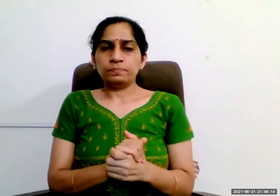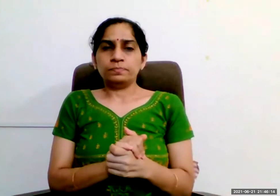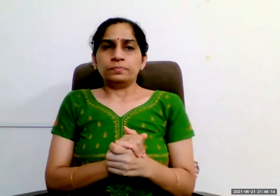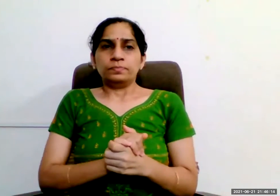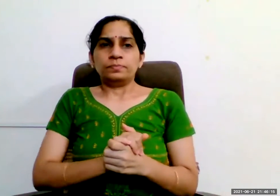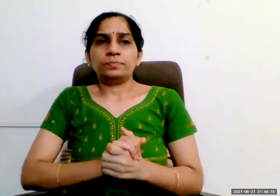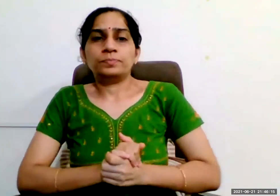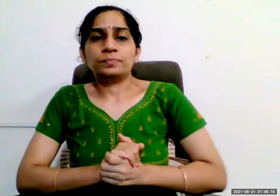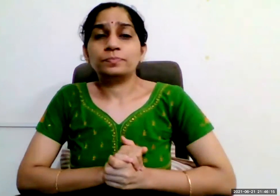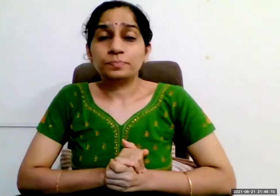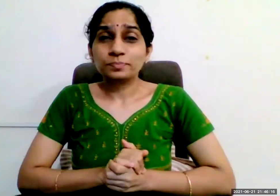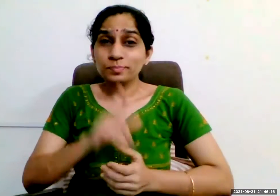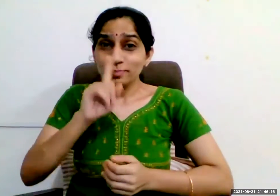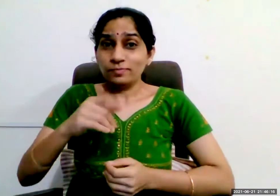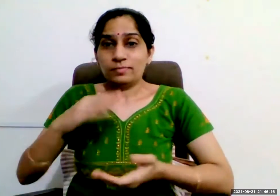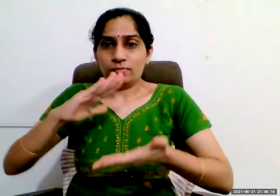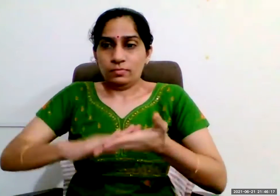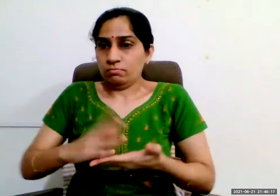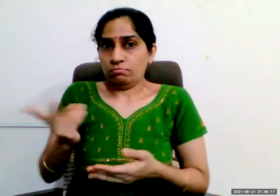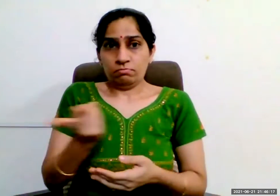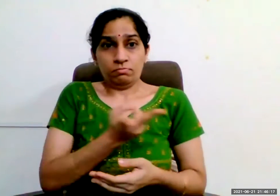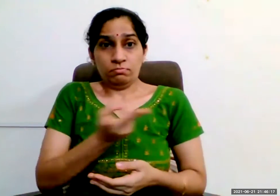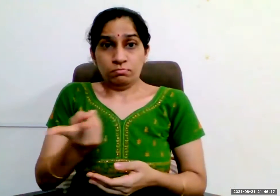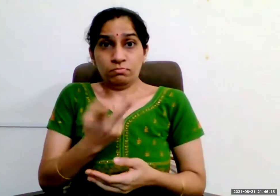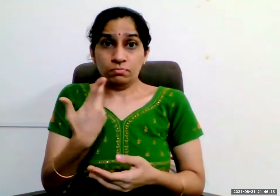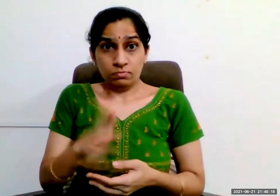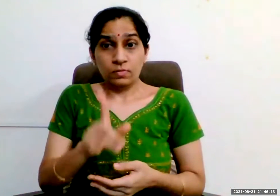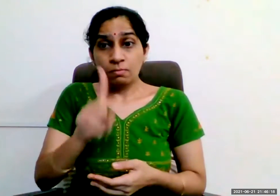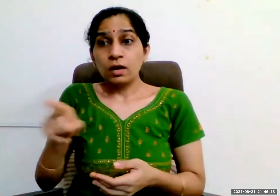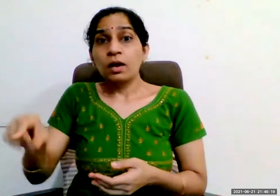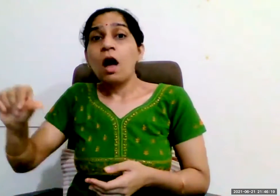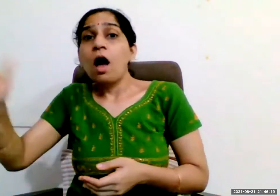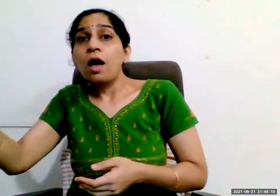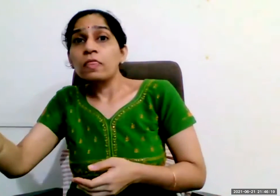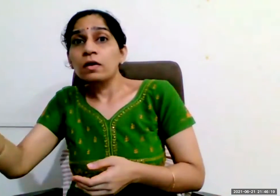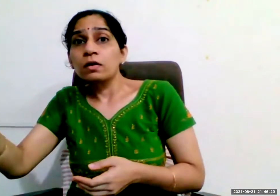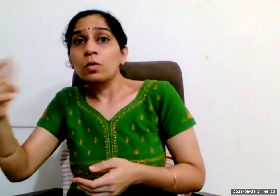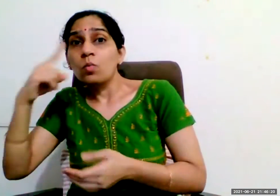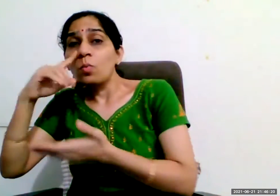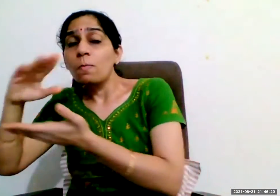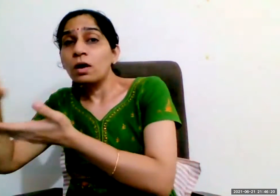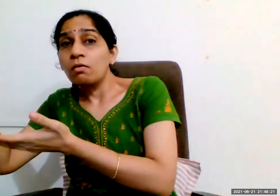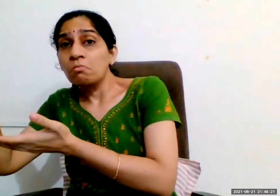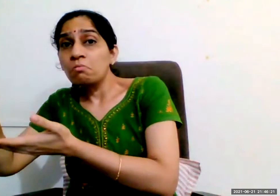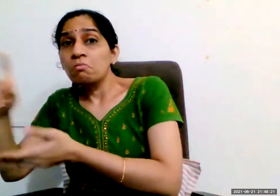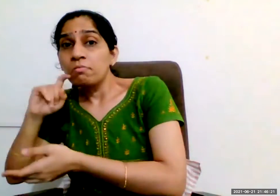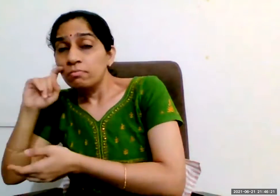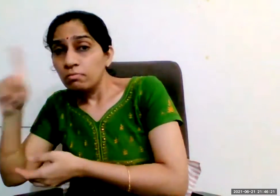But being married, if you form a relationship with any other woman or any other man, that is a